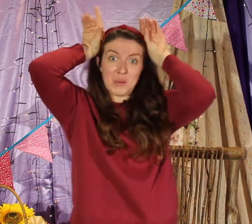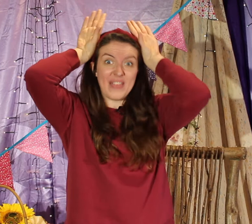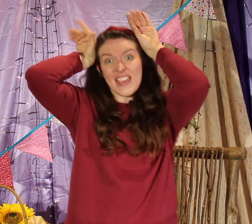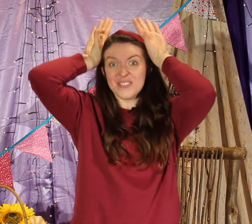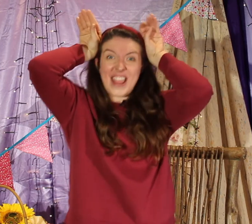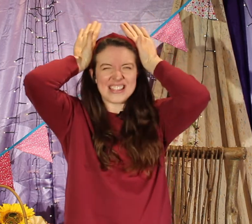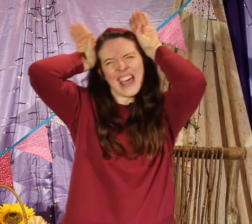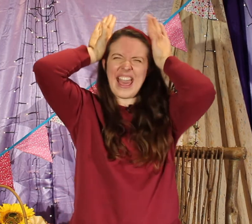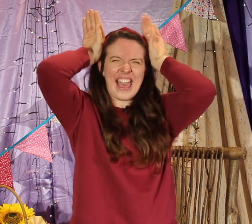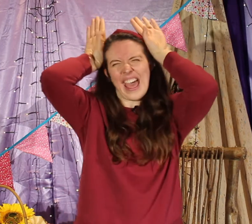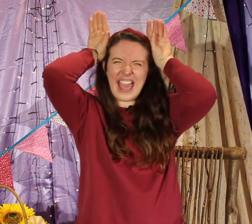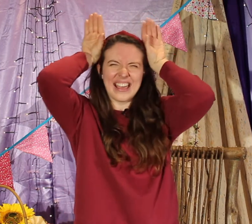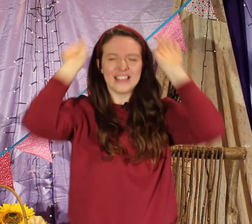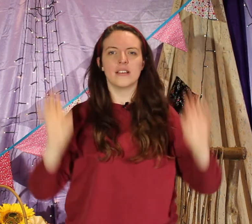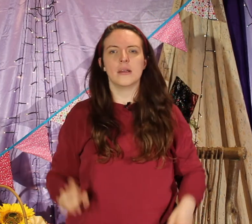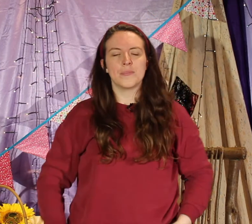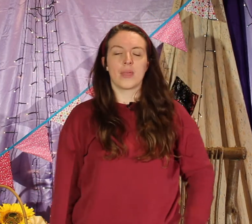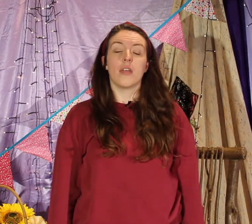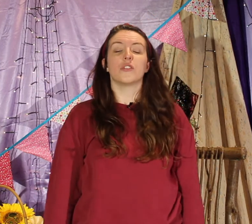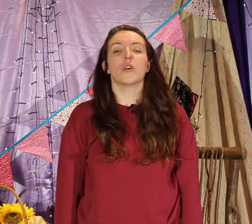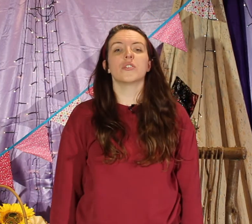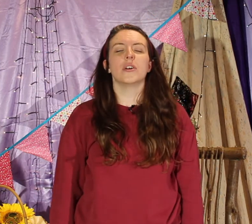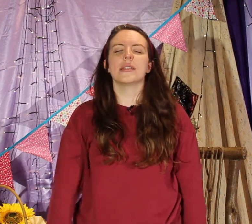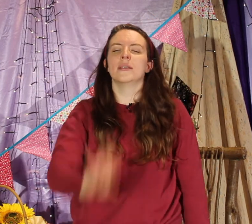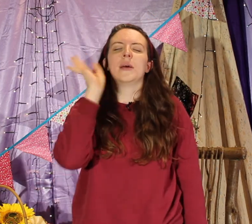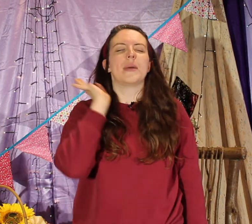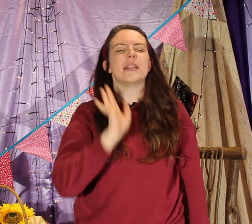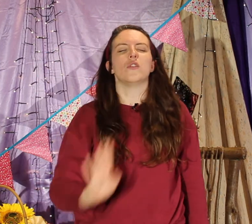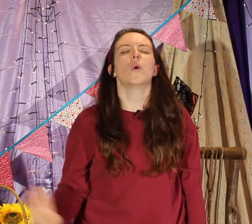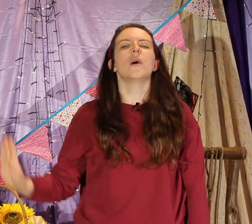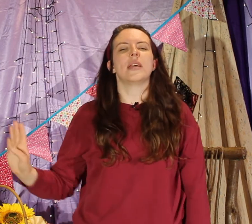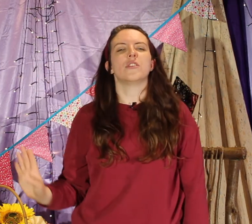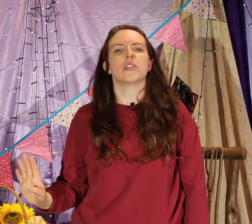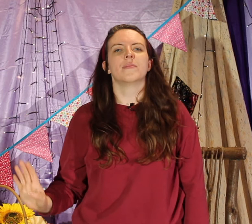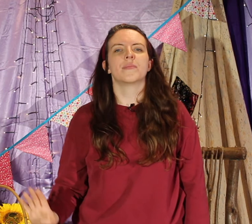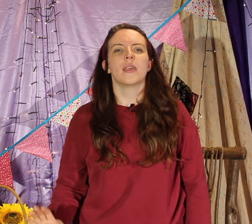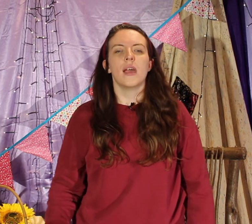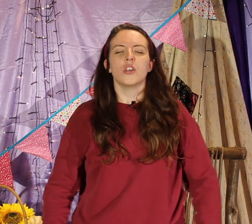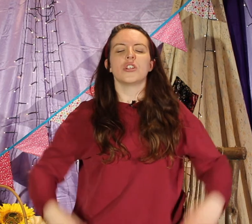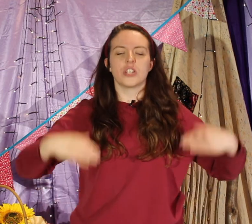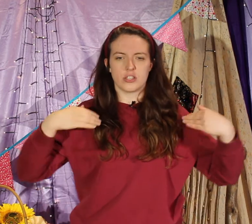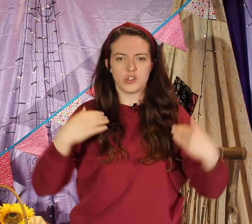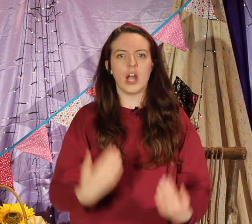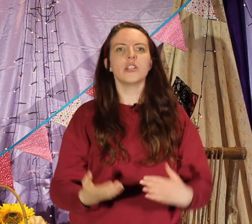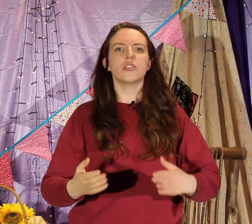win this race. The tortoise paid no attention. She just started to